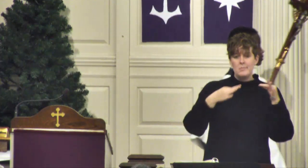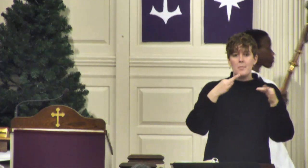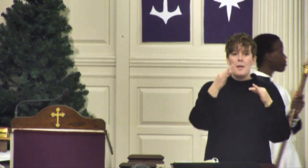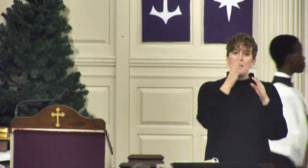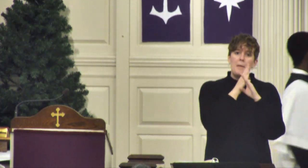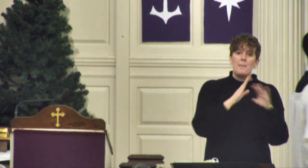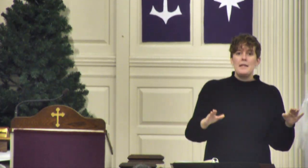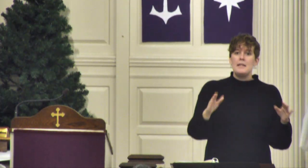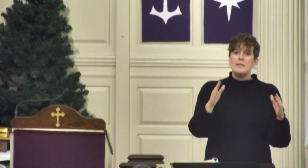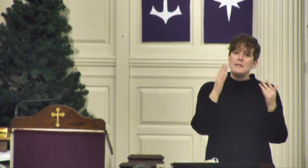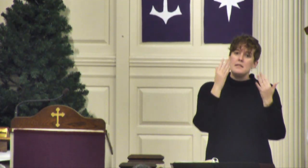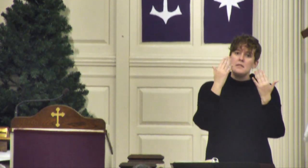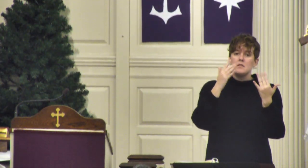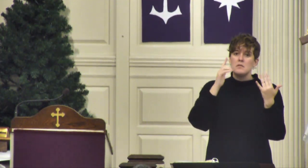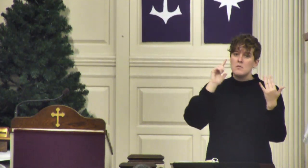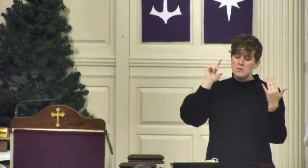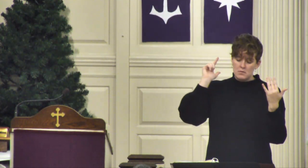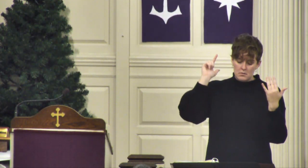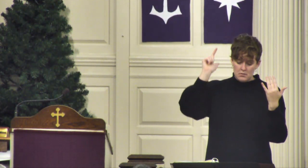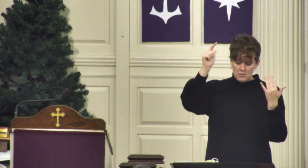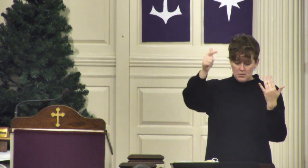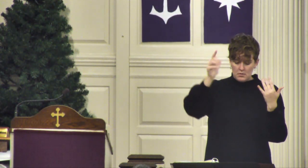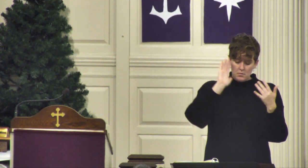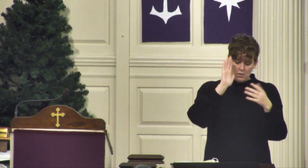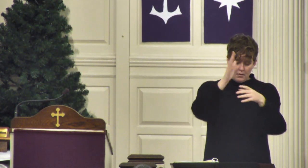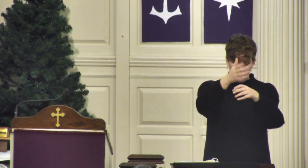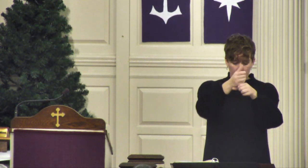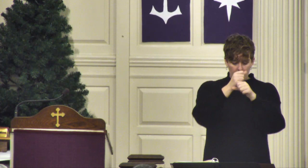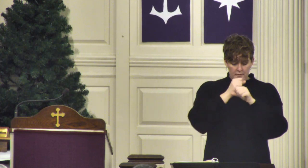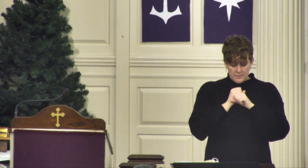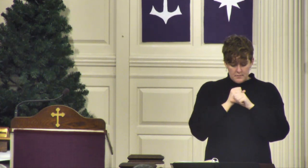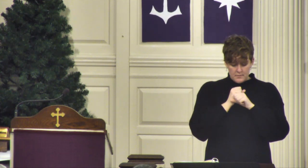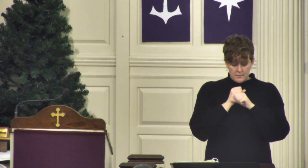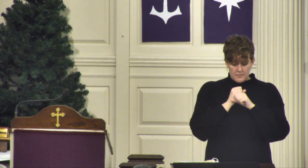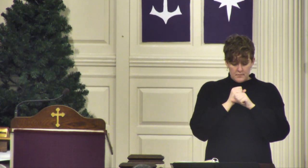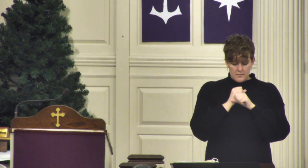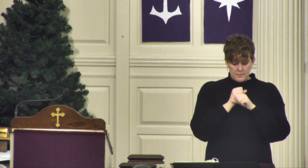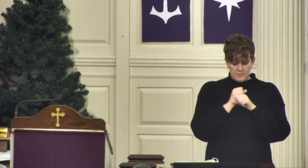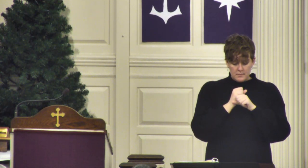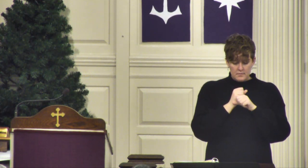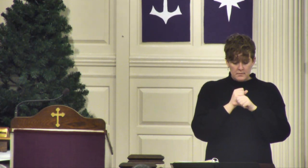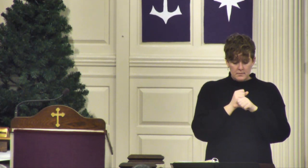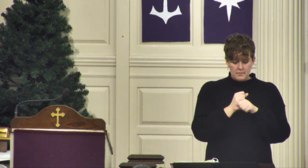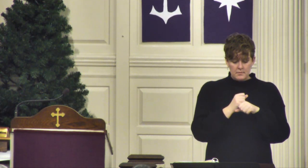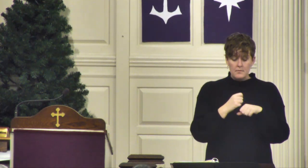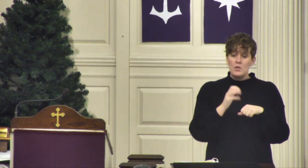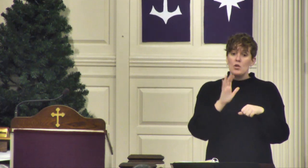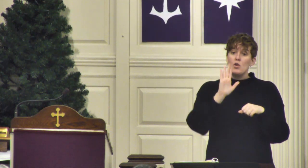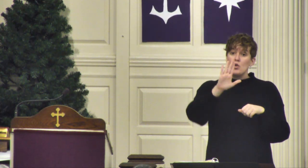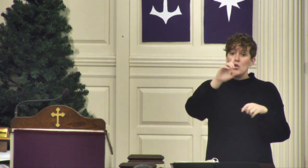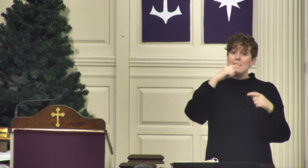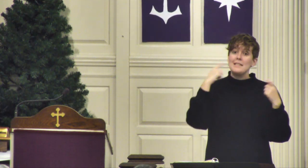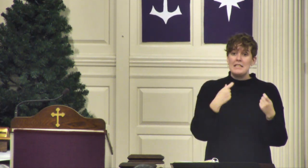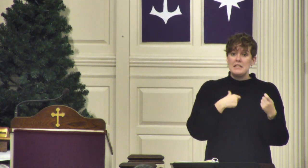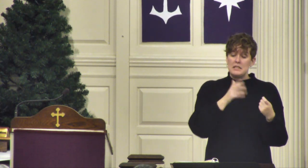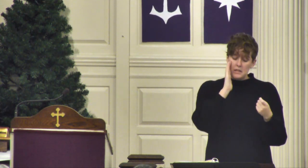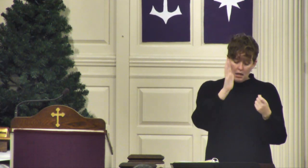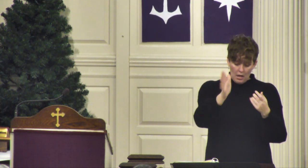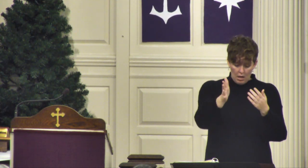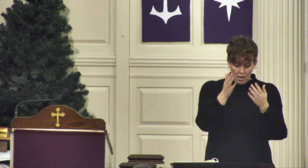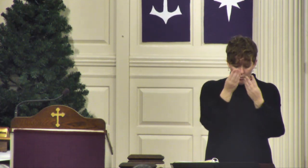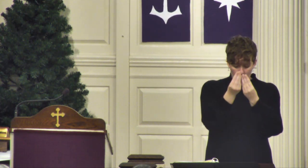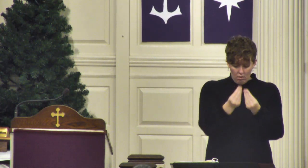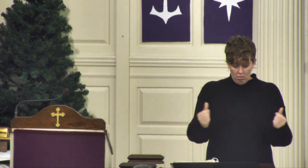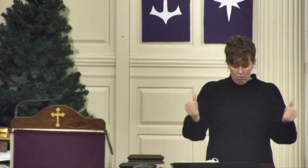Jerusalem of the peace that waits for them. Tell her that her